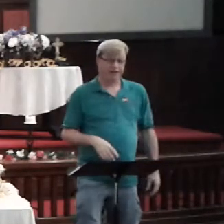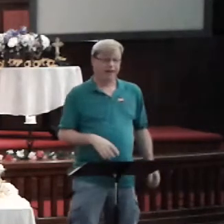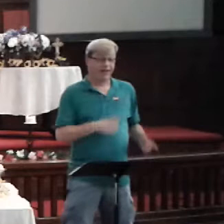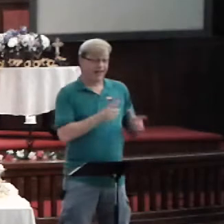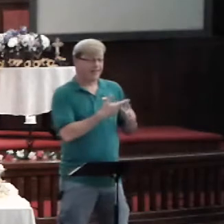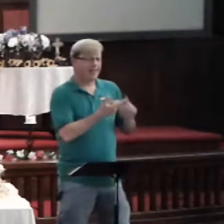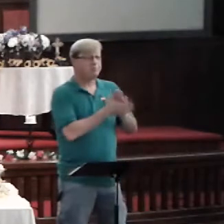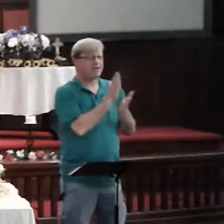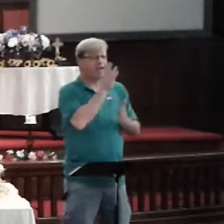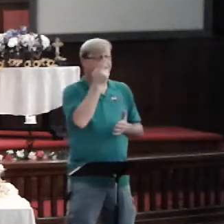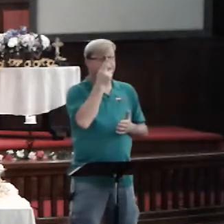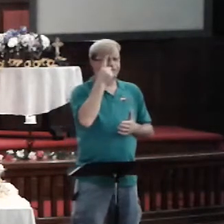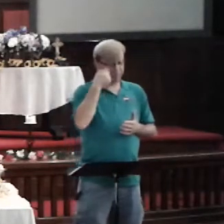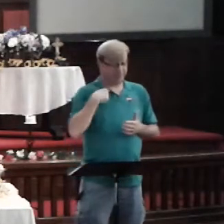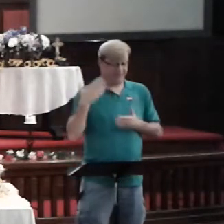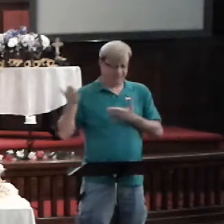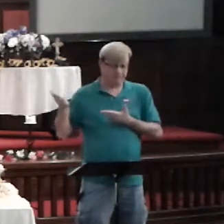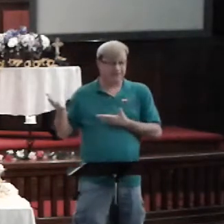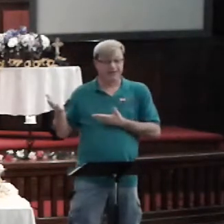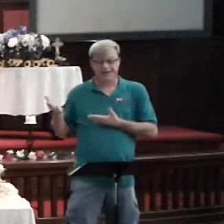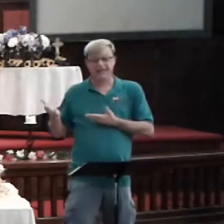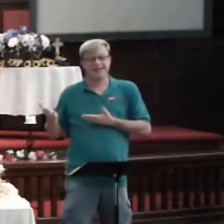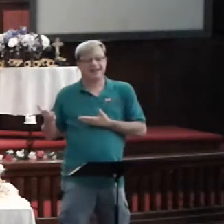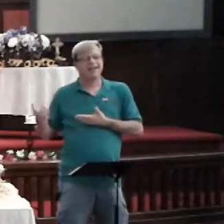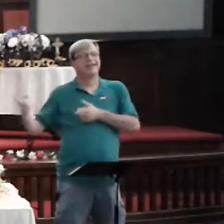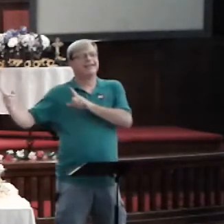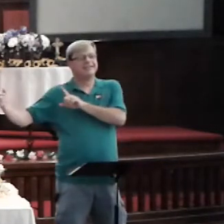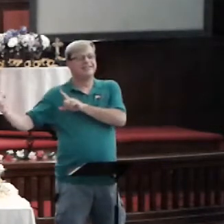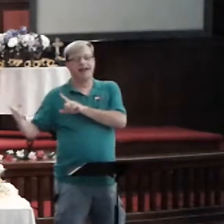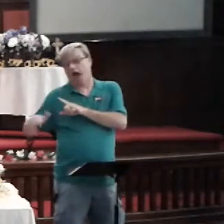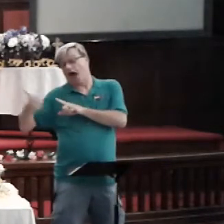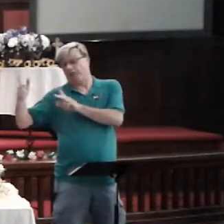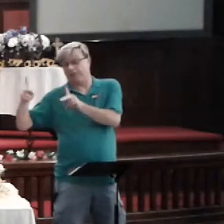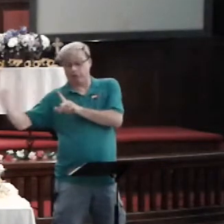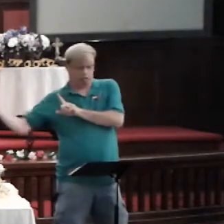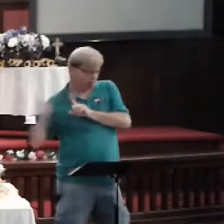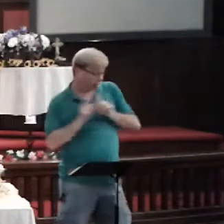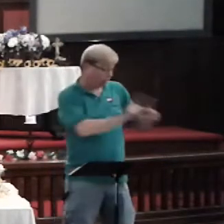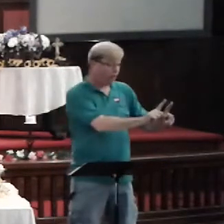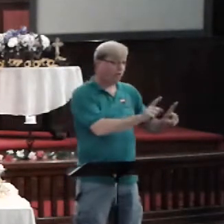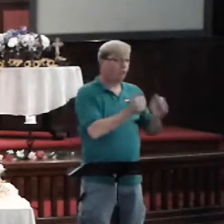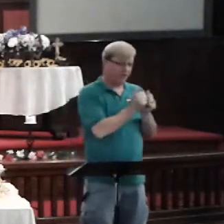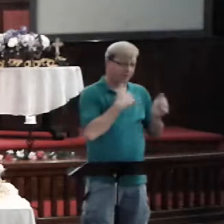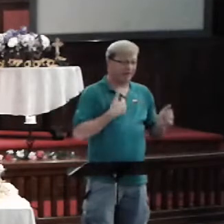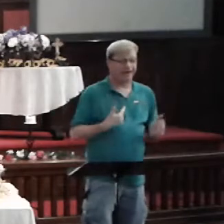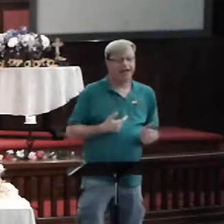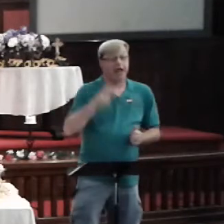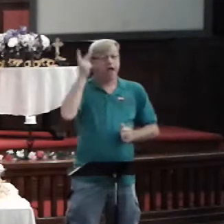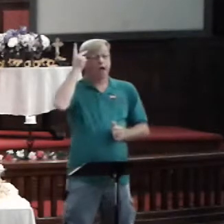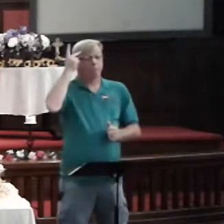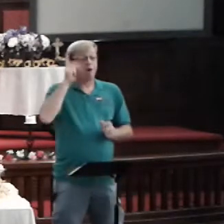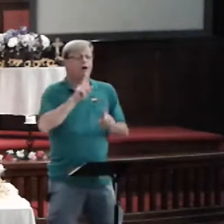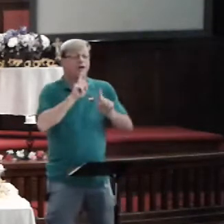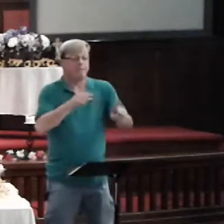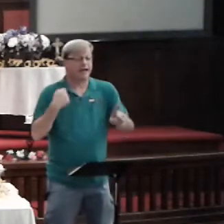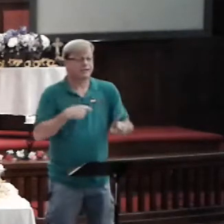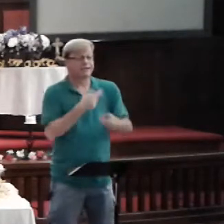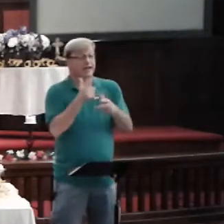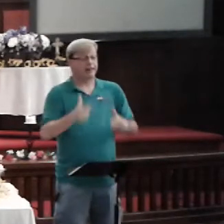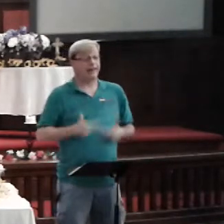became fun for me to take people there and watch them be shown. Paul, though, keeps commanding us to live a free